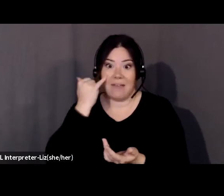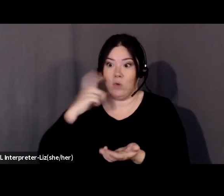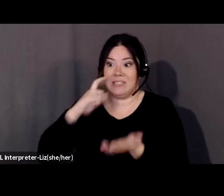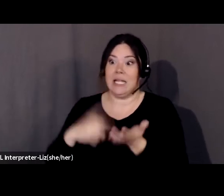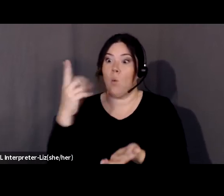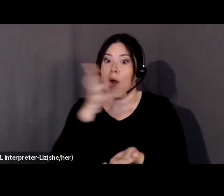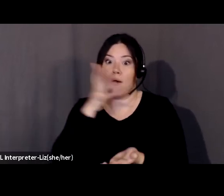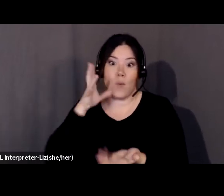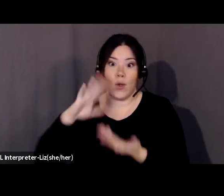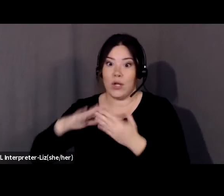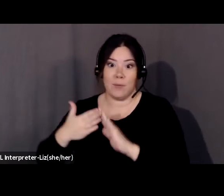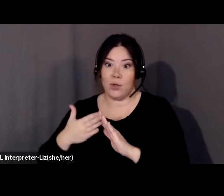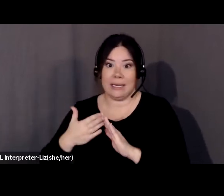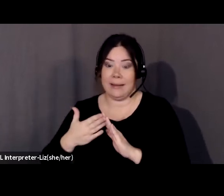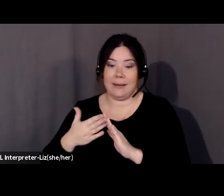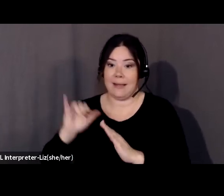each rural community is different.